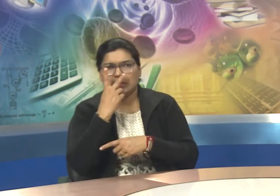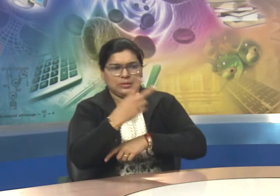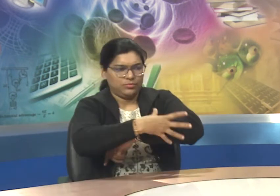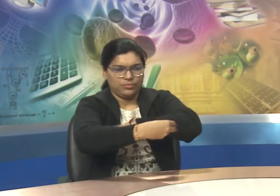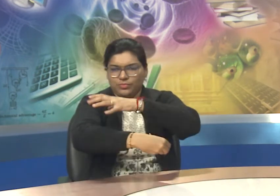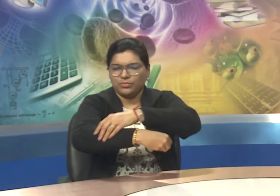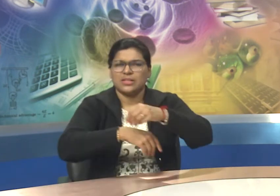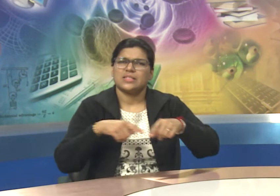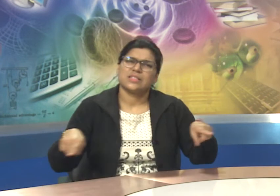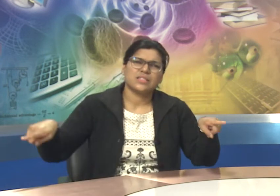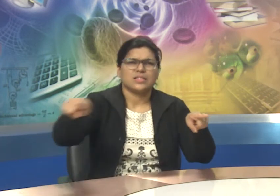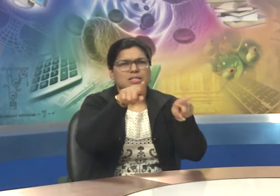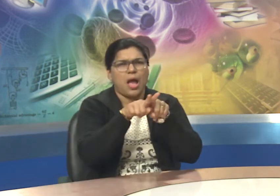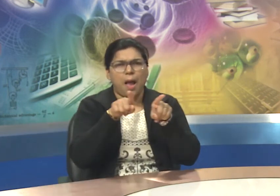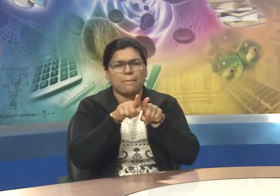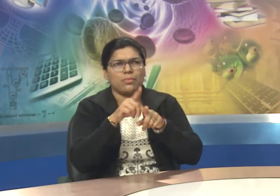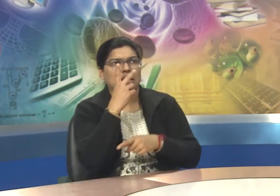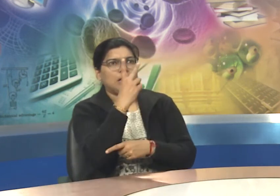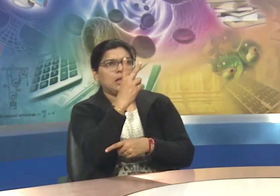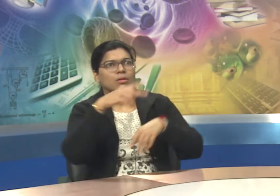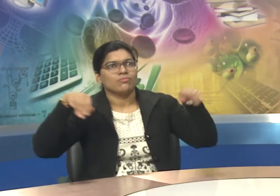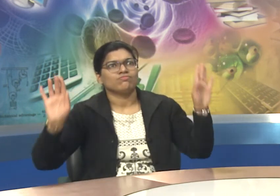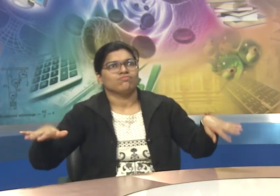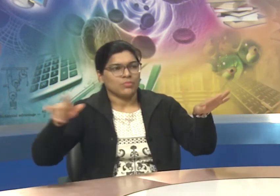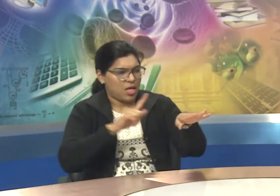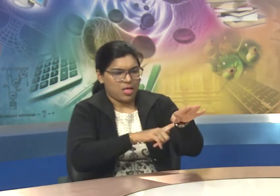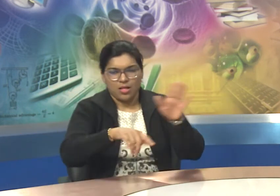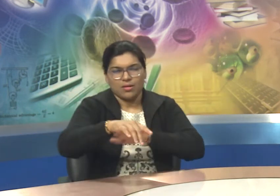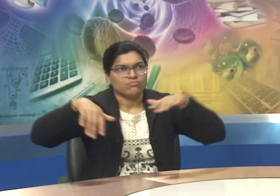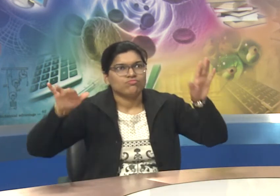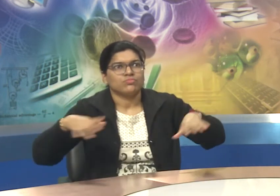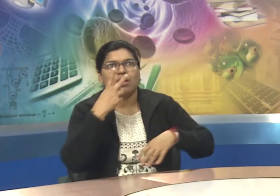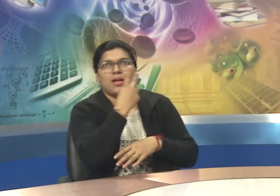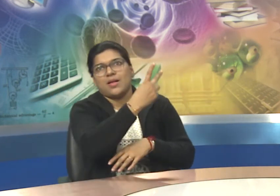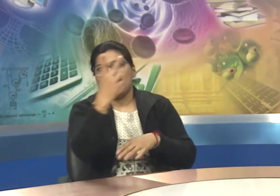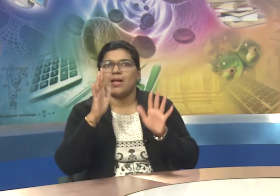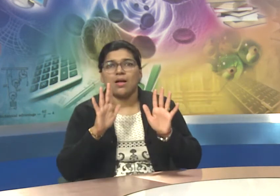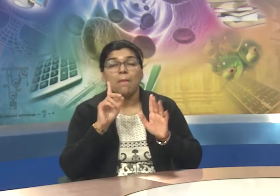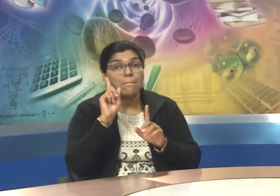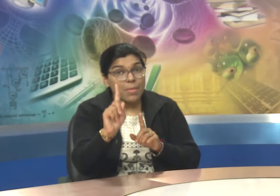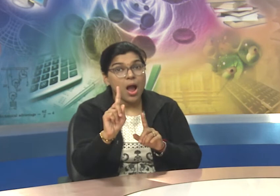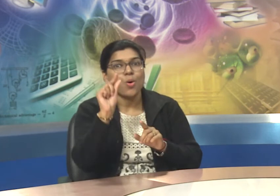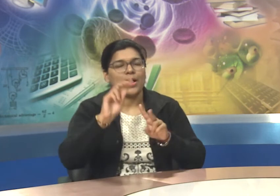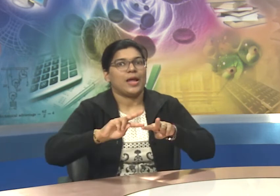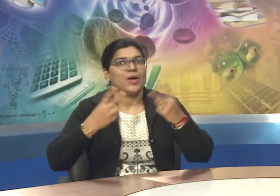Birds are the only feathered creature in the world. At first